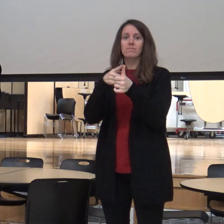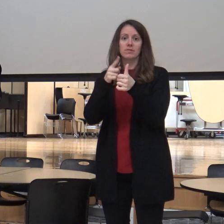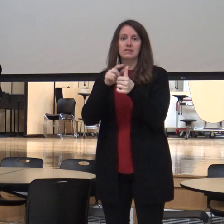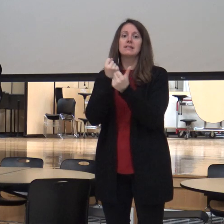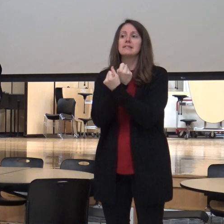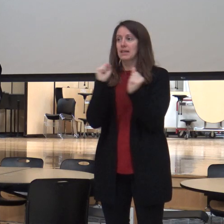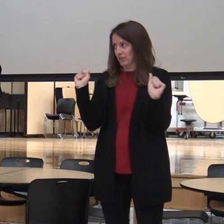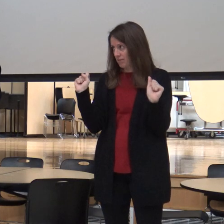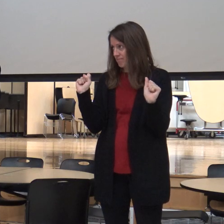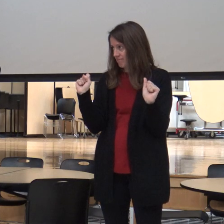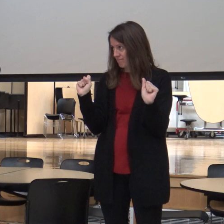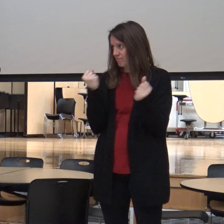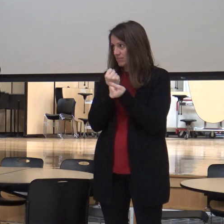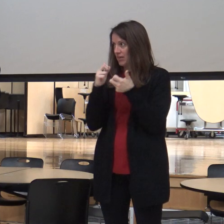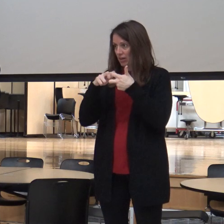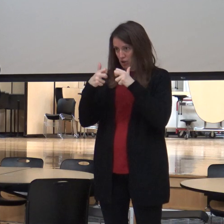issues.